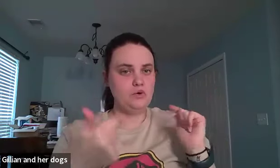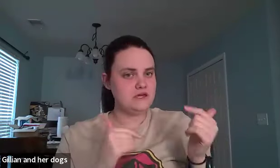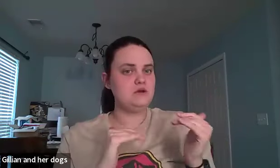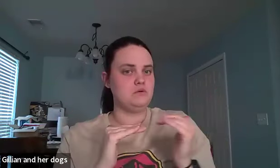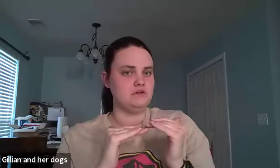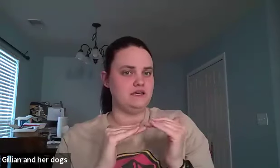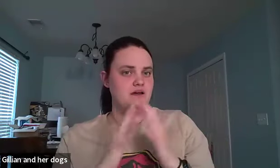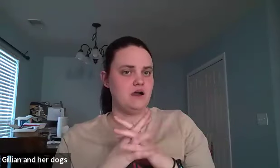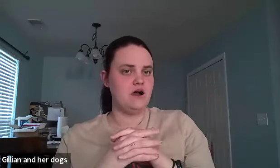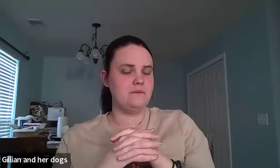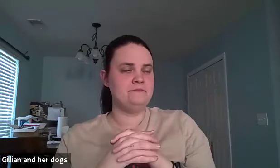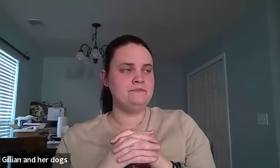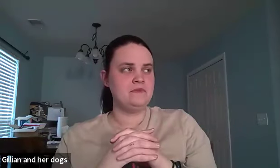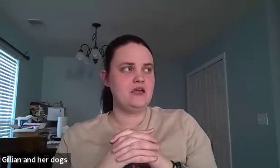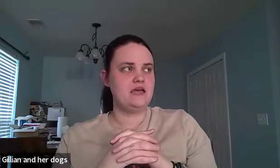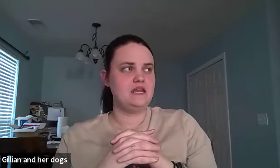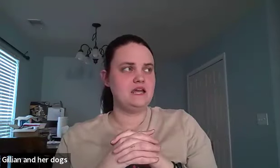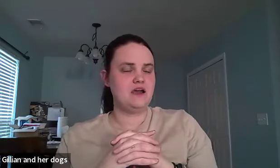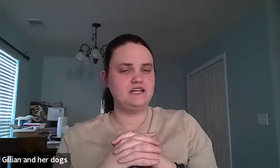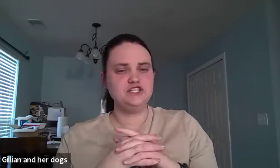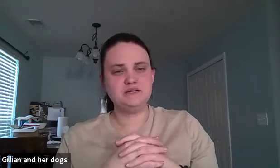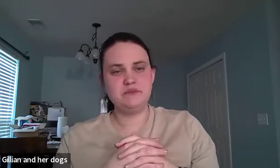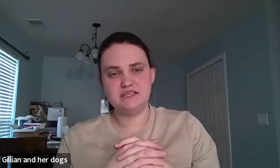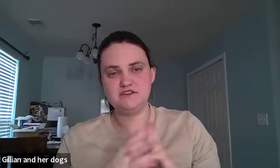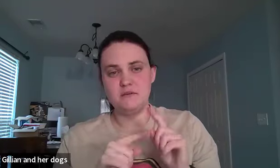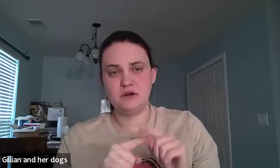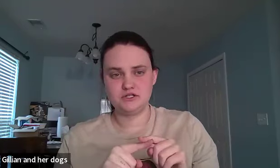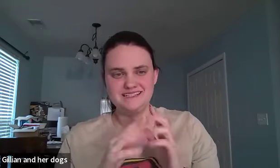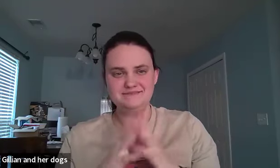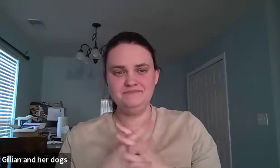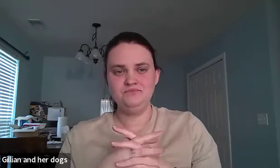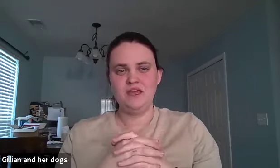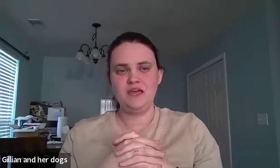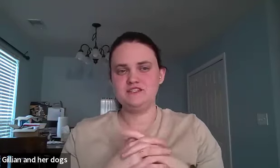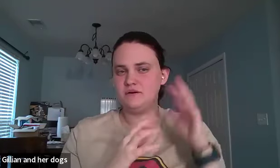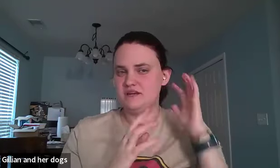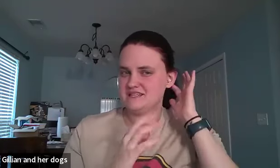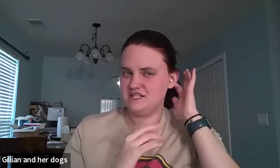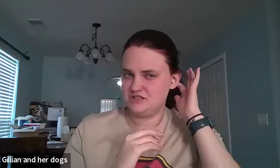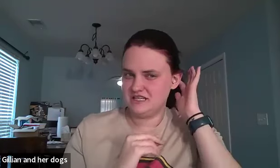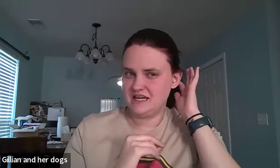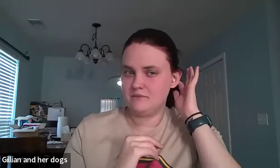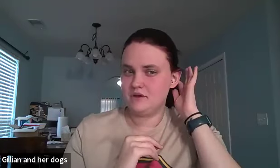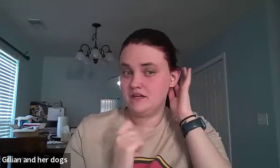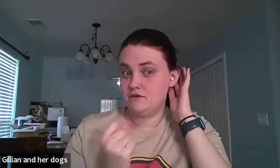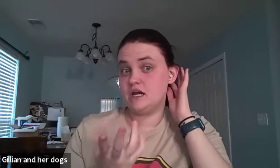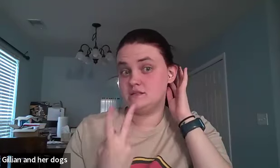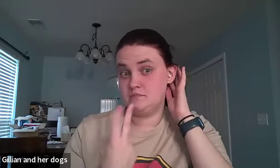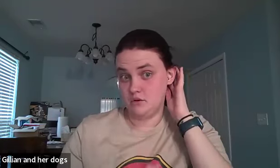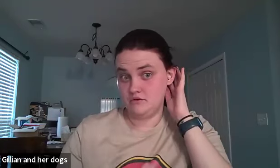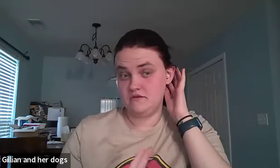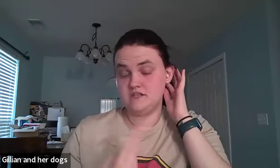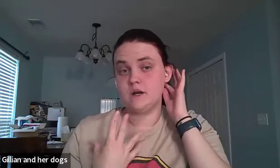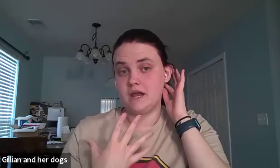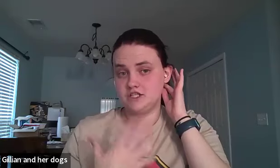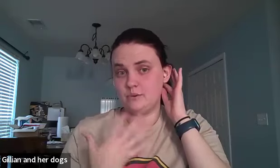both equally. And it kind of just depends on the person. And so it is interesting. And I'm going to give you guys both. And this one I'm actually